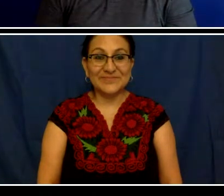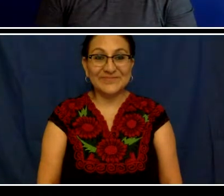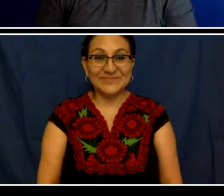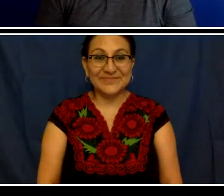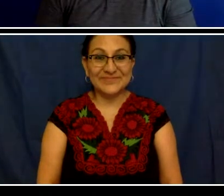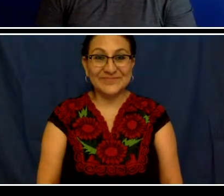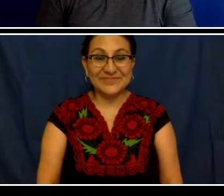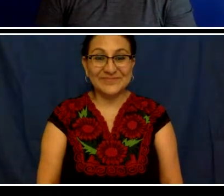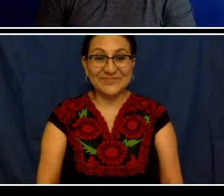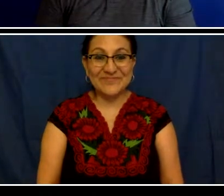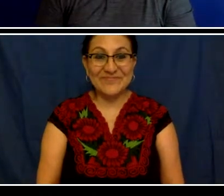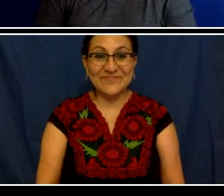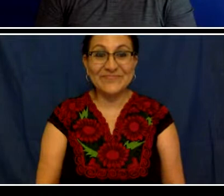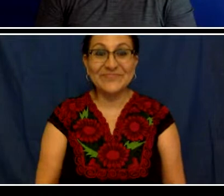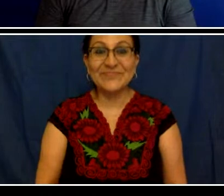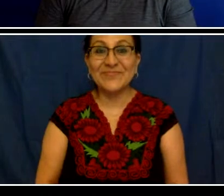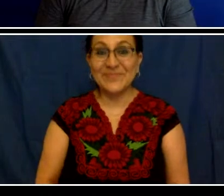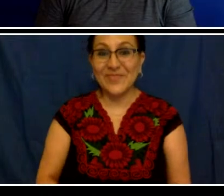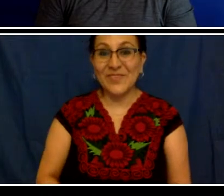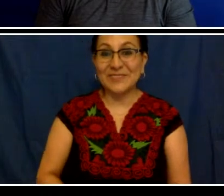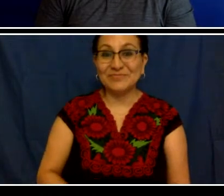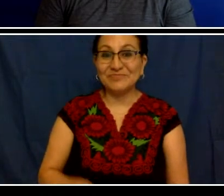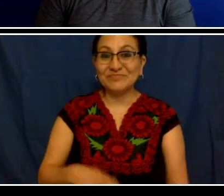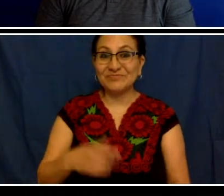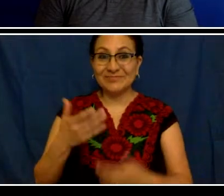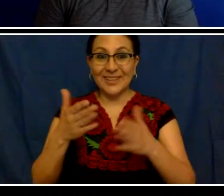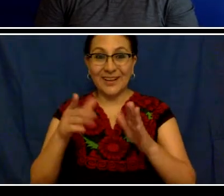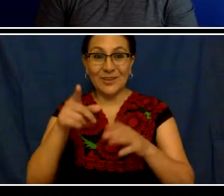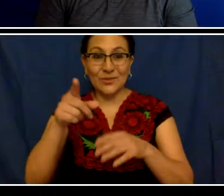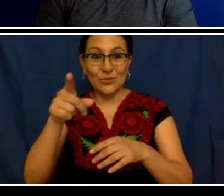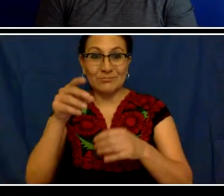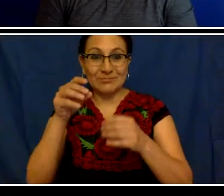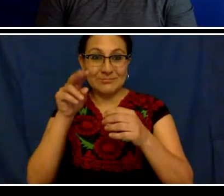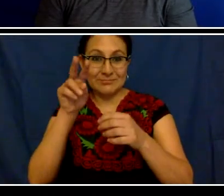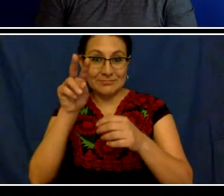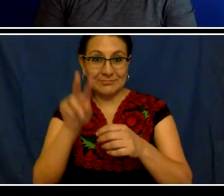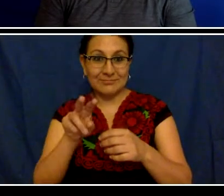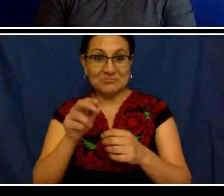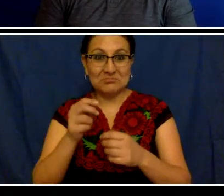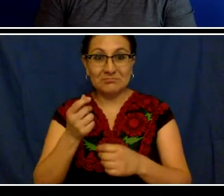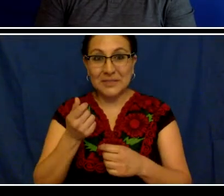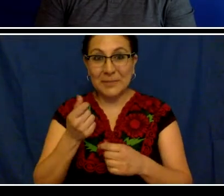I'm very grateful that we took the time to explain that and grateful for your attention as well.